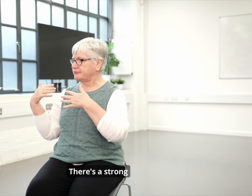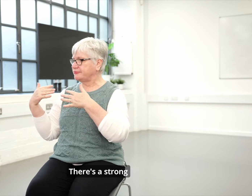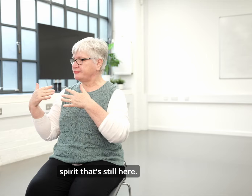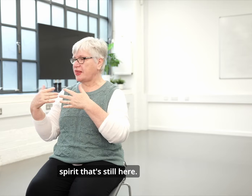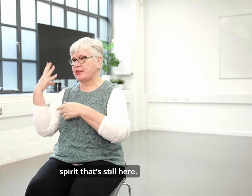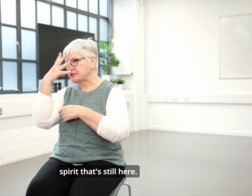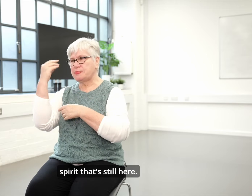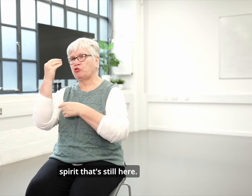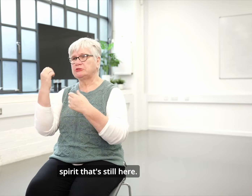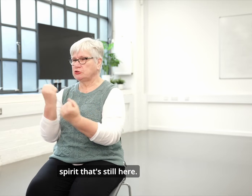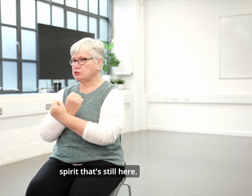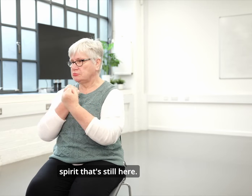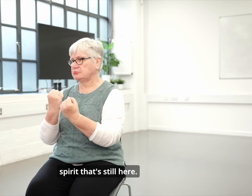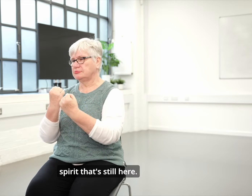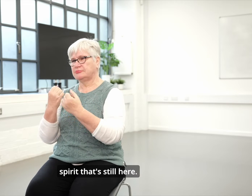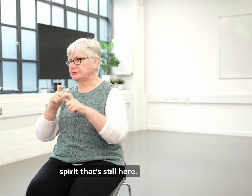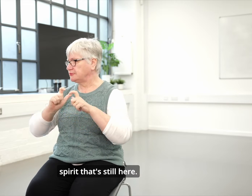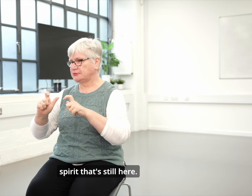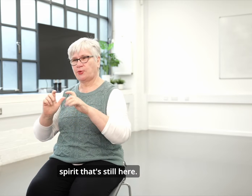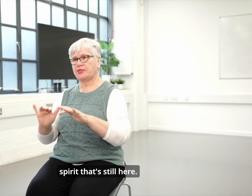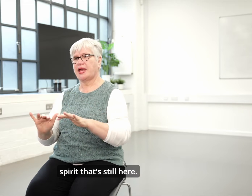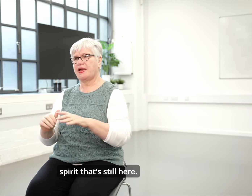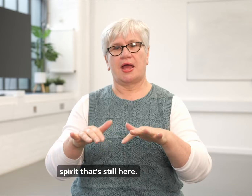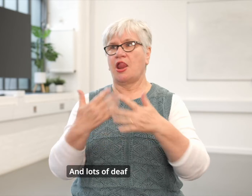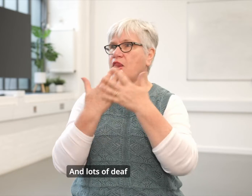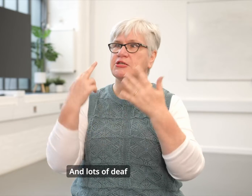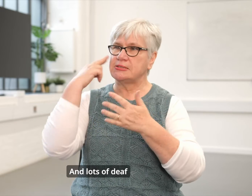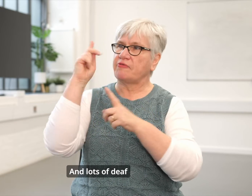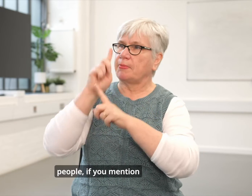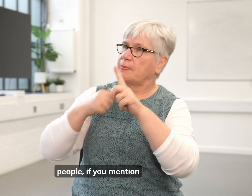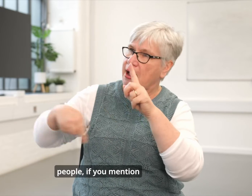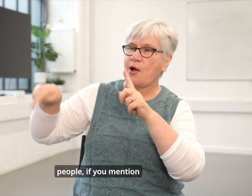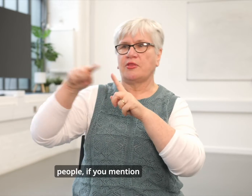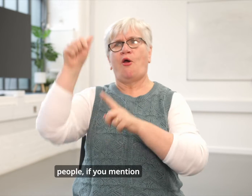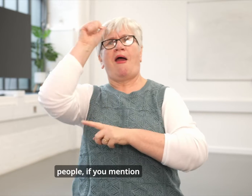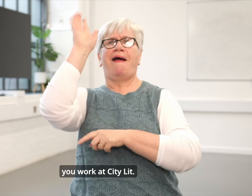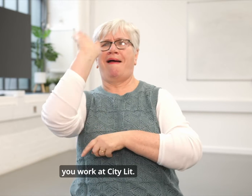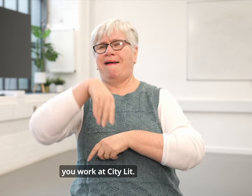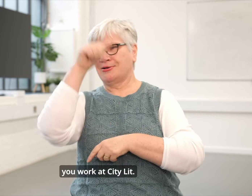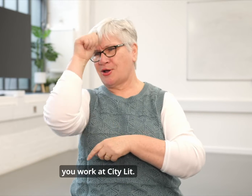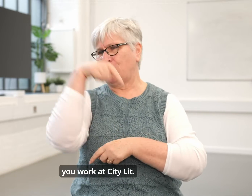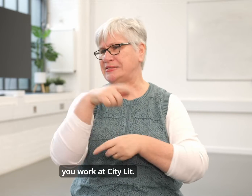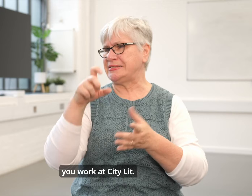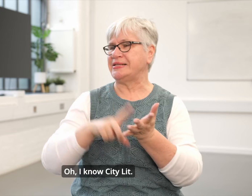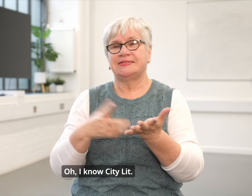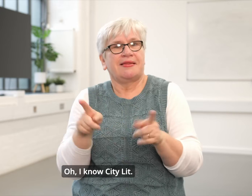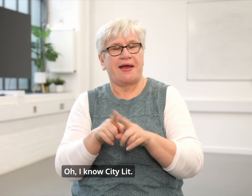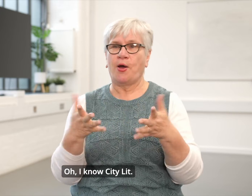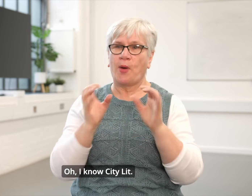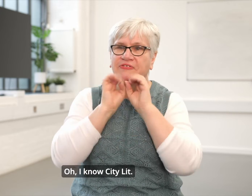strong spirit that's still here. And lots of deaf people, if you mention you work at City Lit, they say, oh, I know City Lit. So